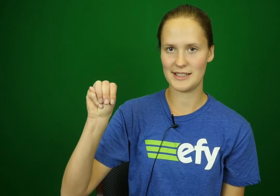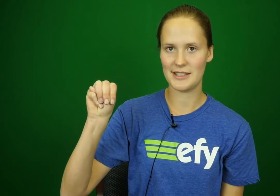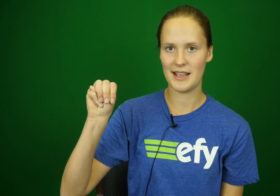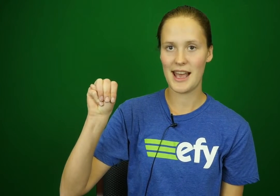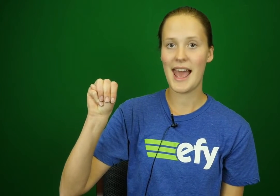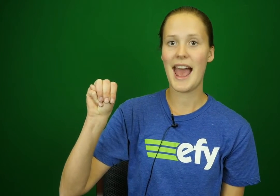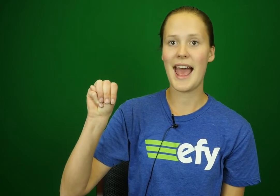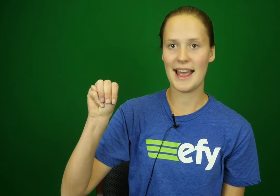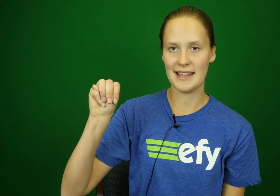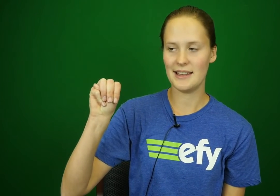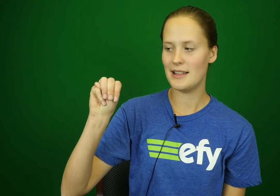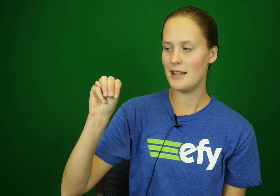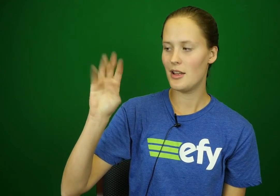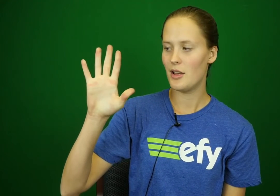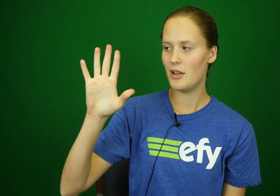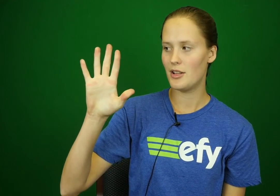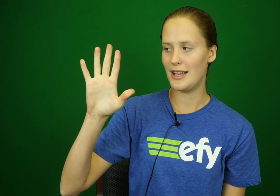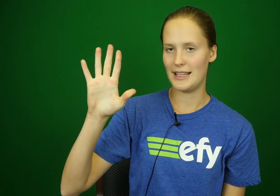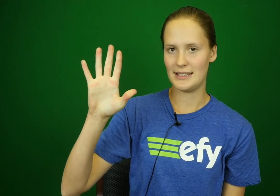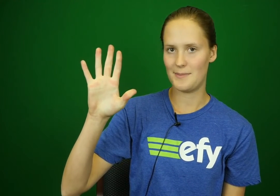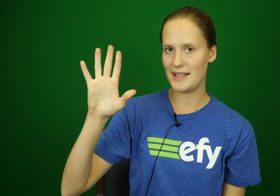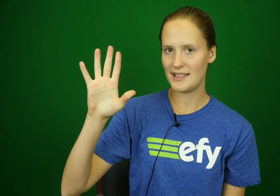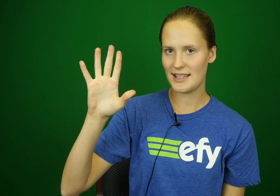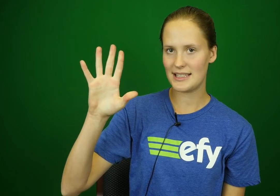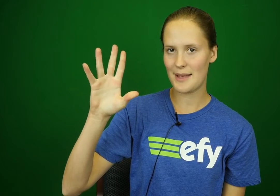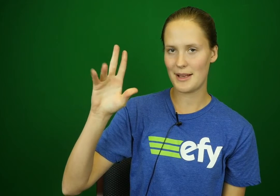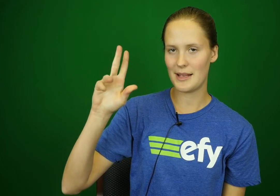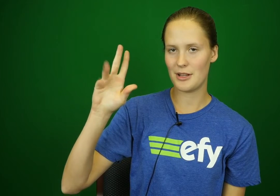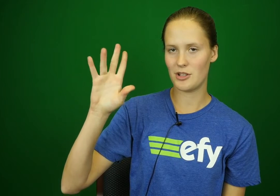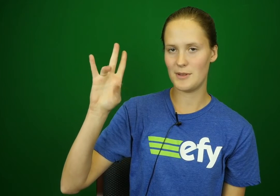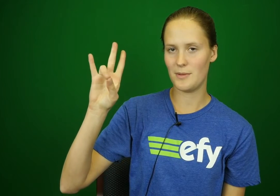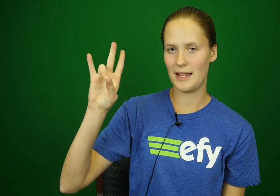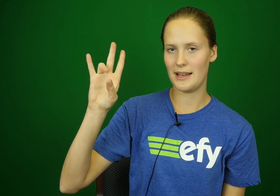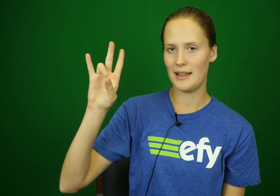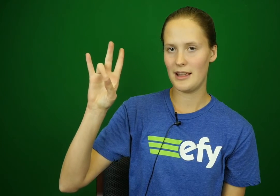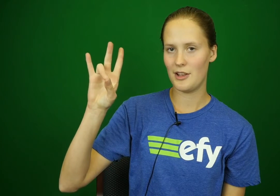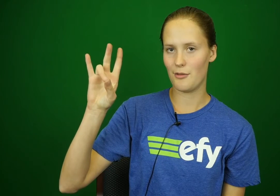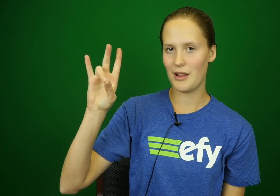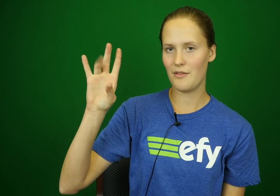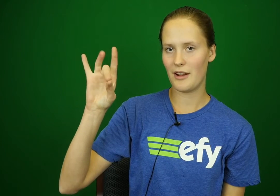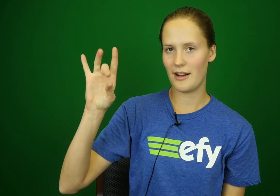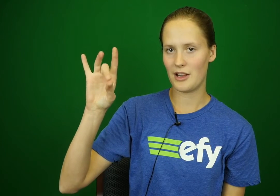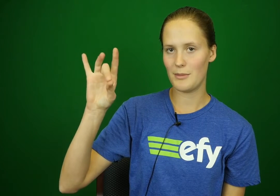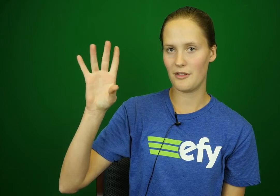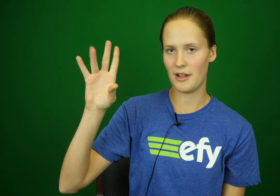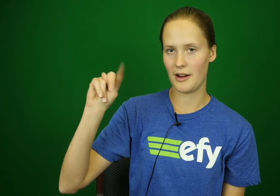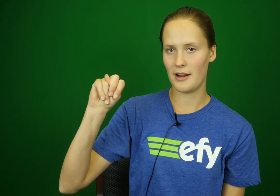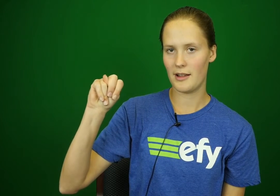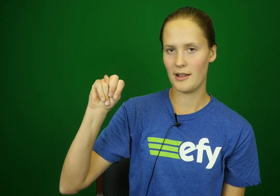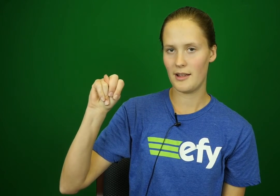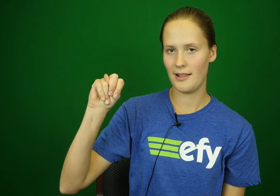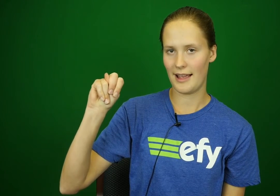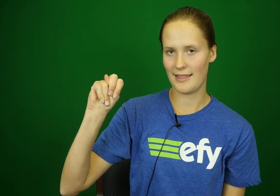fist. N is basically the same, except it goes between your ring finger and your middle finger, like